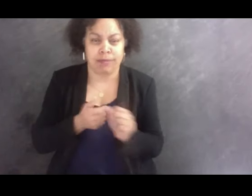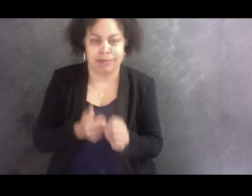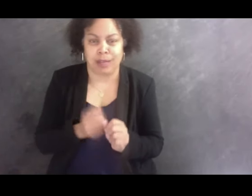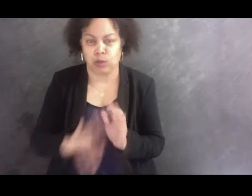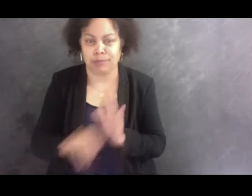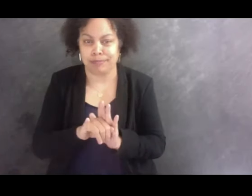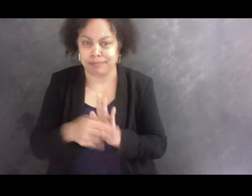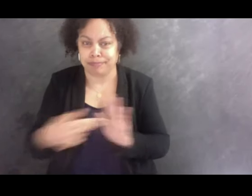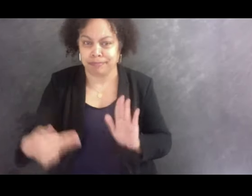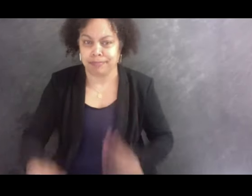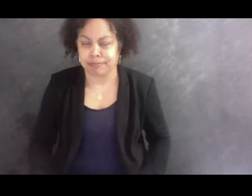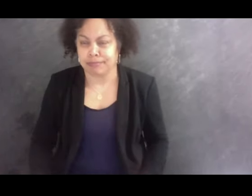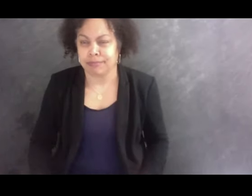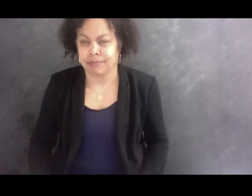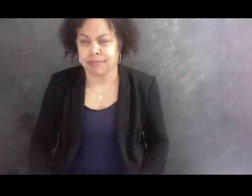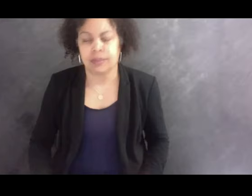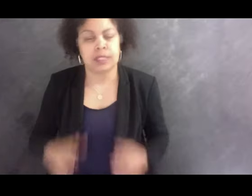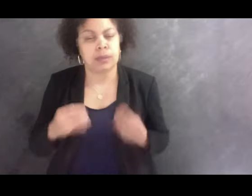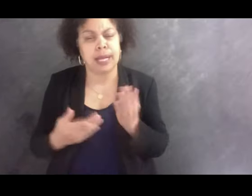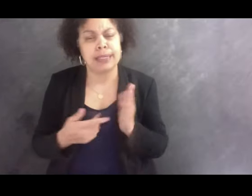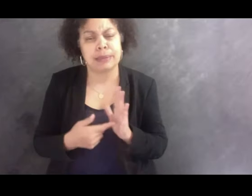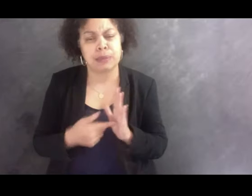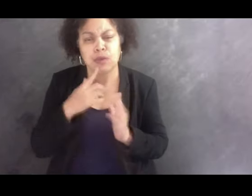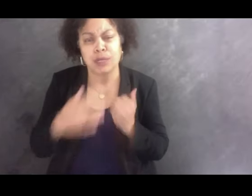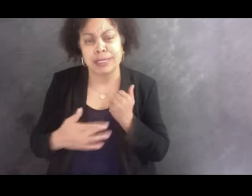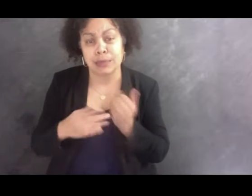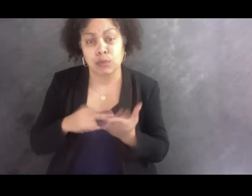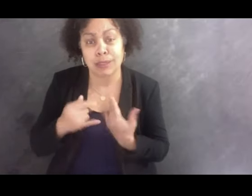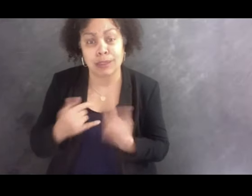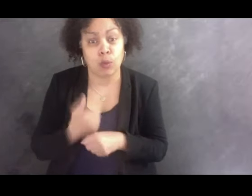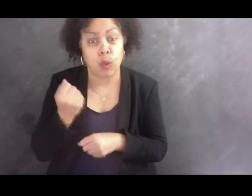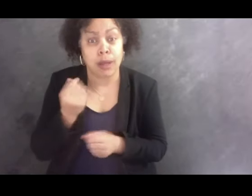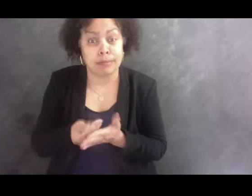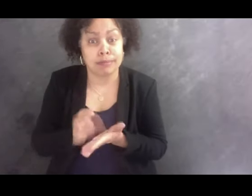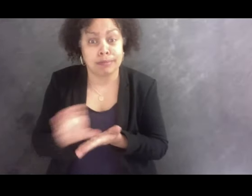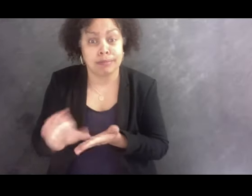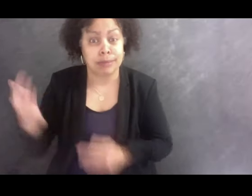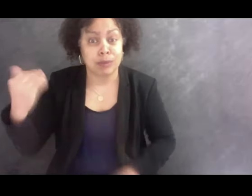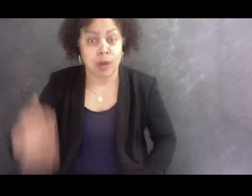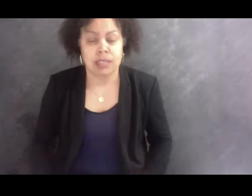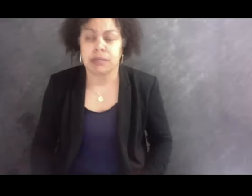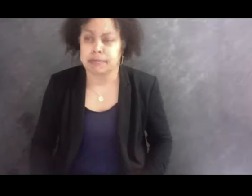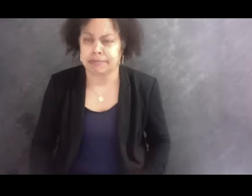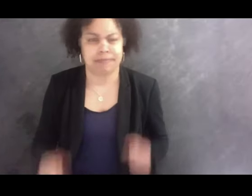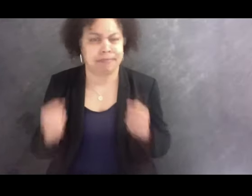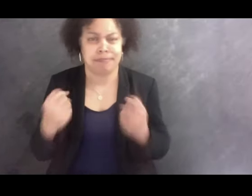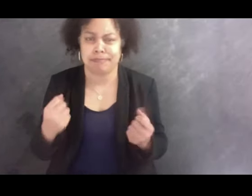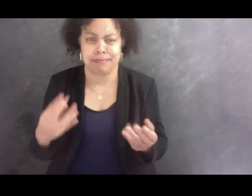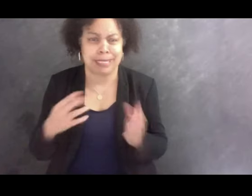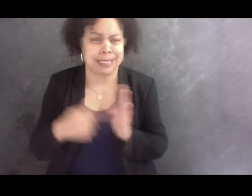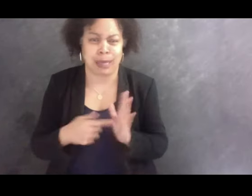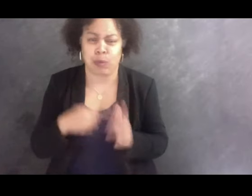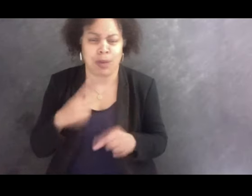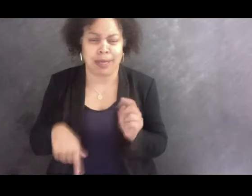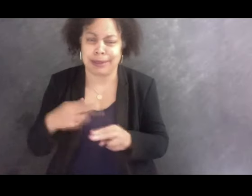Could we provide examples of technology projects we are giving grants to? I think there's too many examples for me to name right here, but I'm going